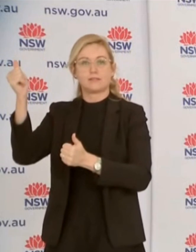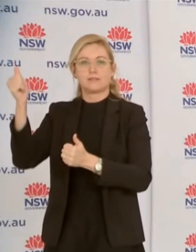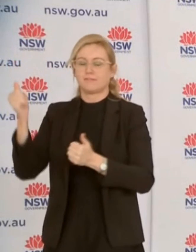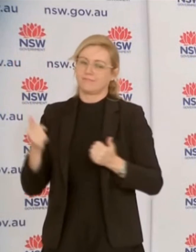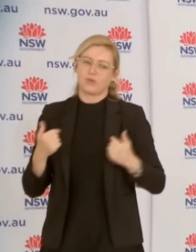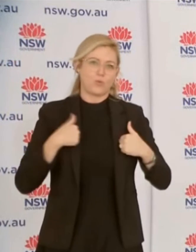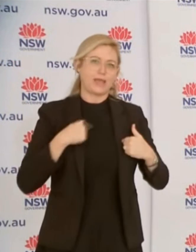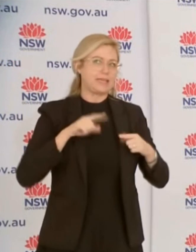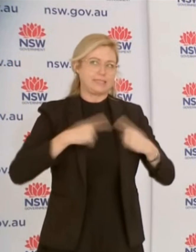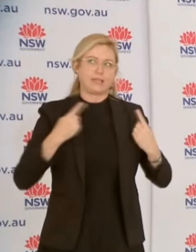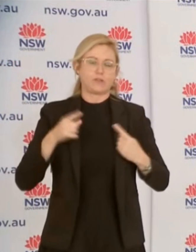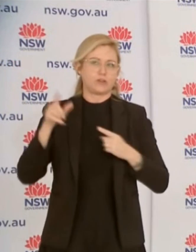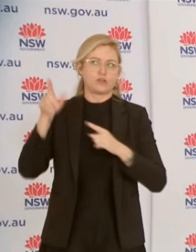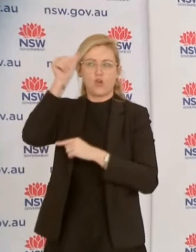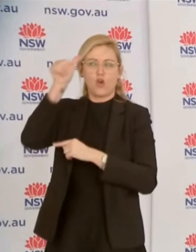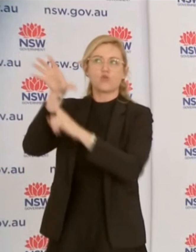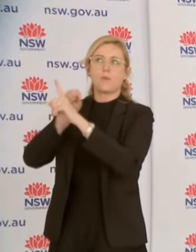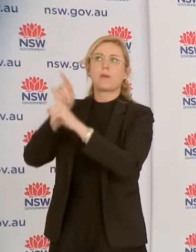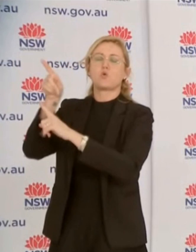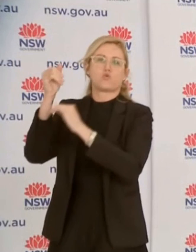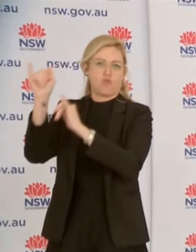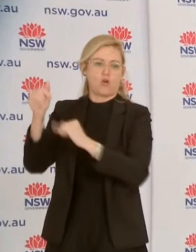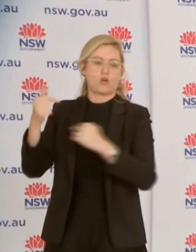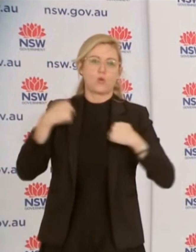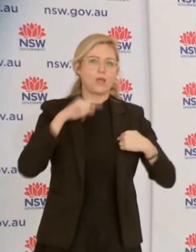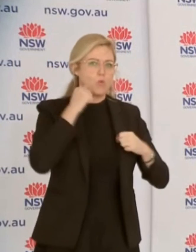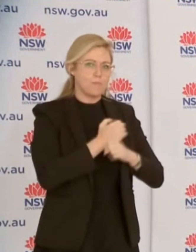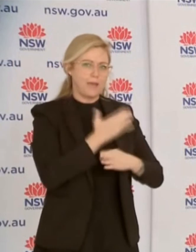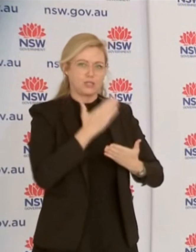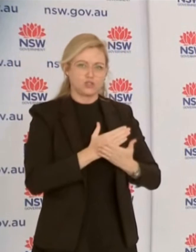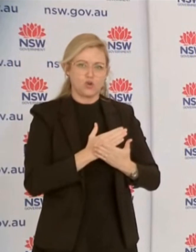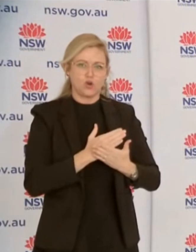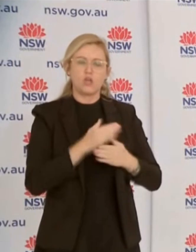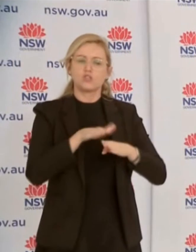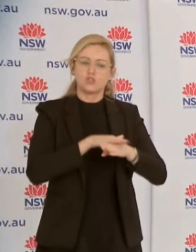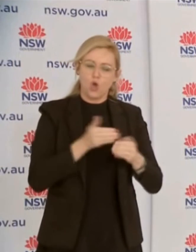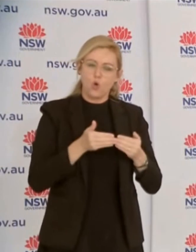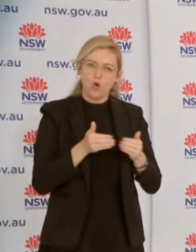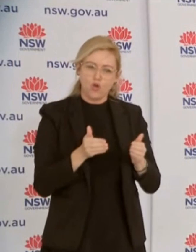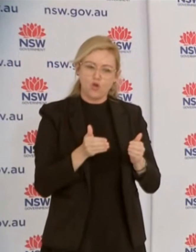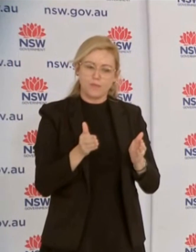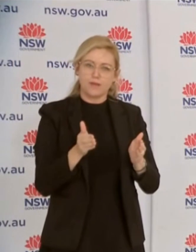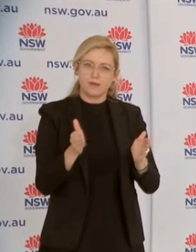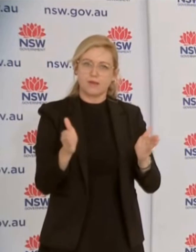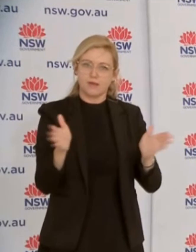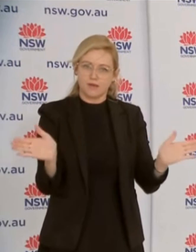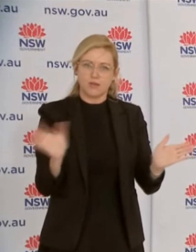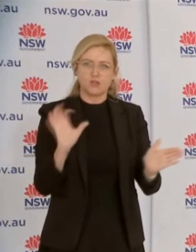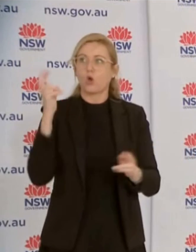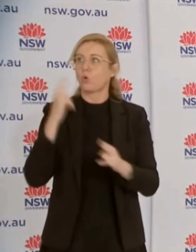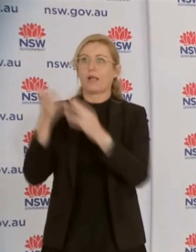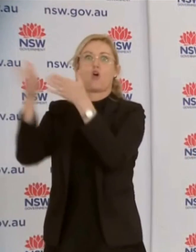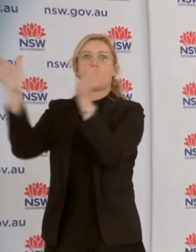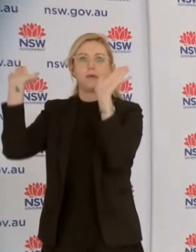go, which we won't do. We'll make sure that every time there's a milestone, we do things safely and bringing everybody together. And that's why it's really important to have